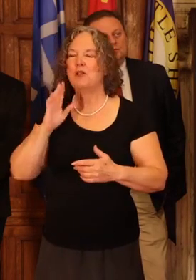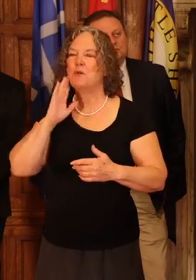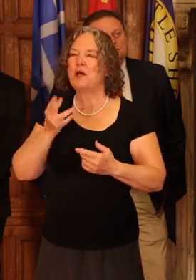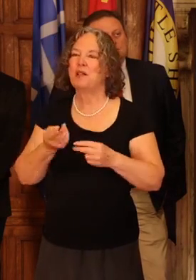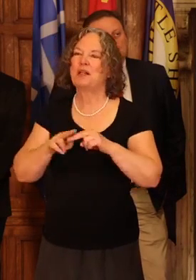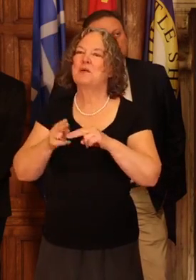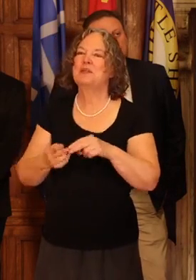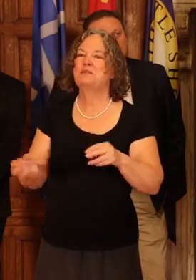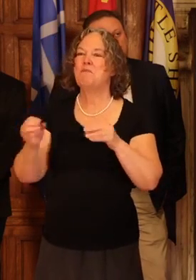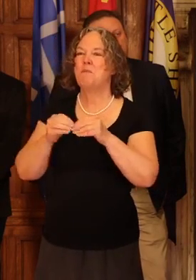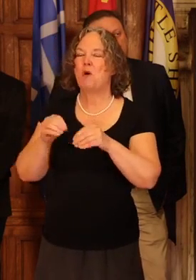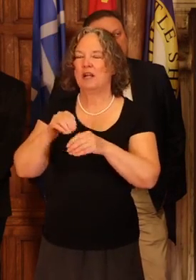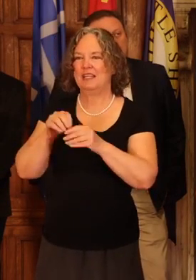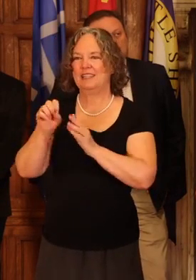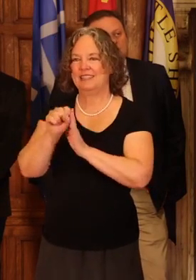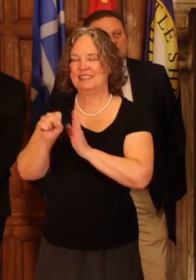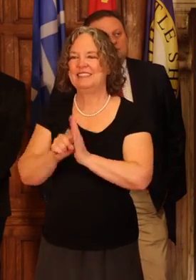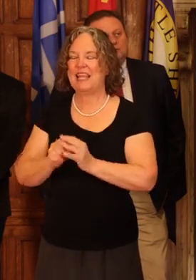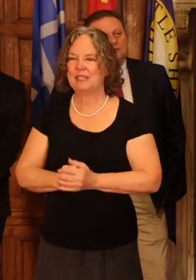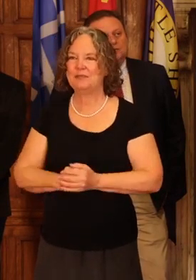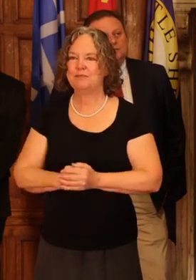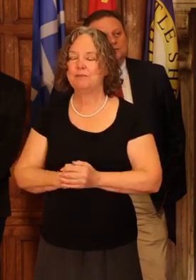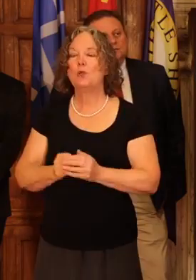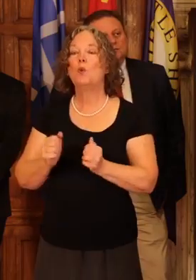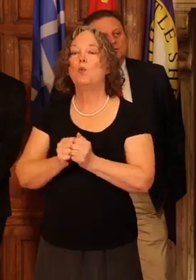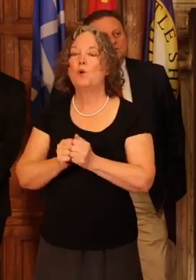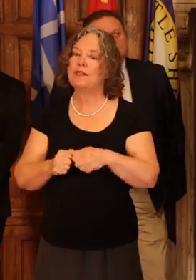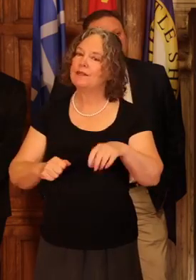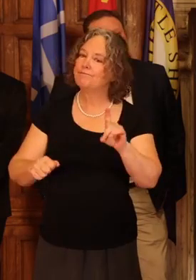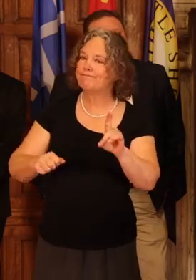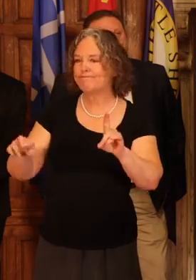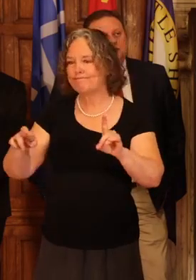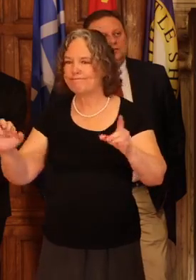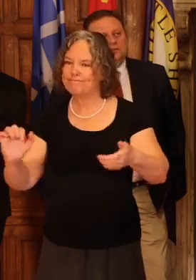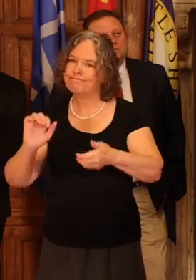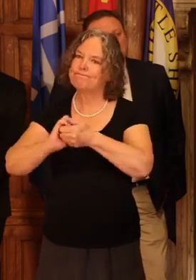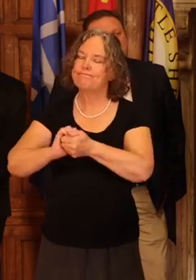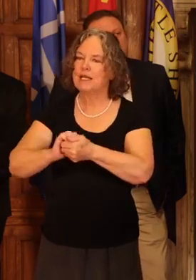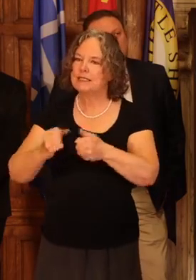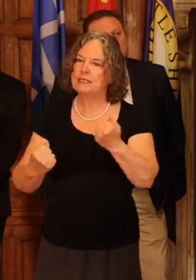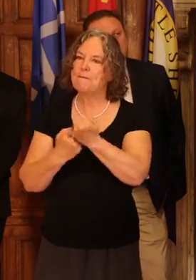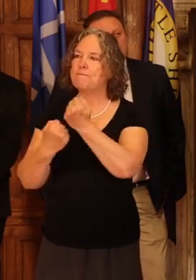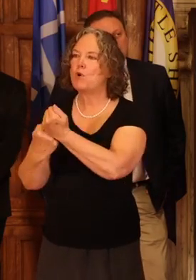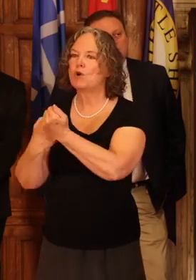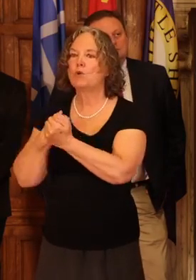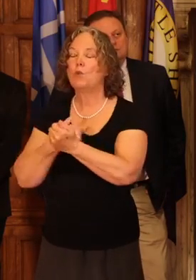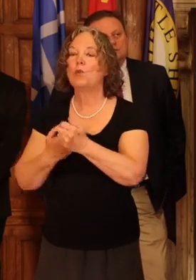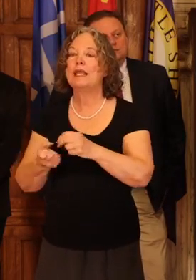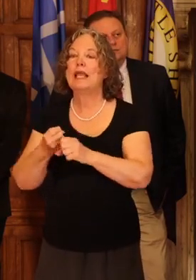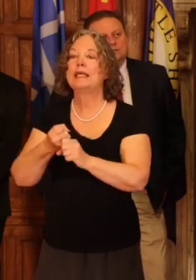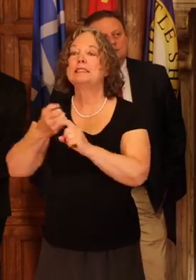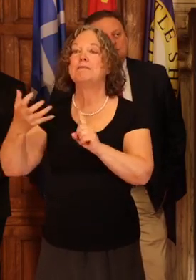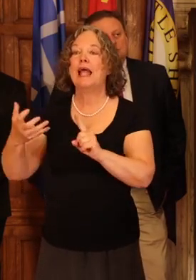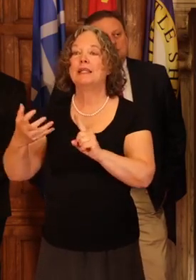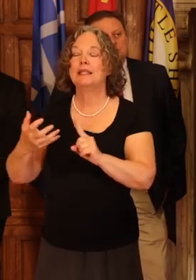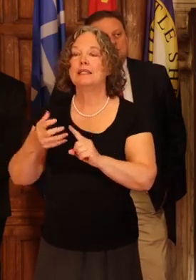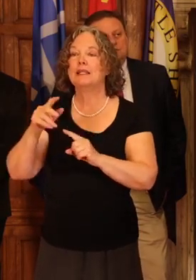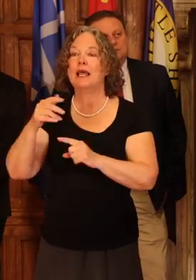our great state. With unanimous bipartisan support, we expanded telehealth in